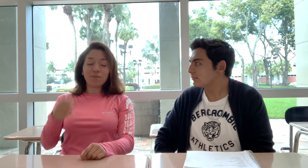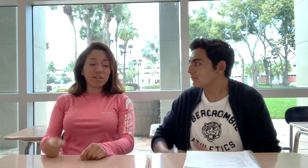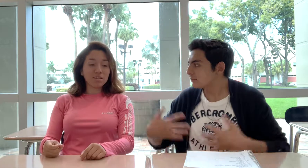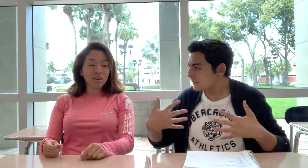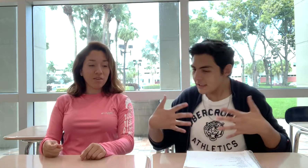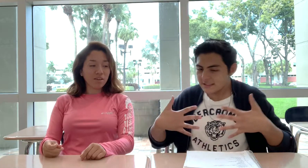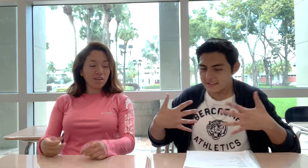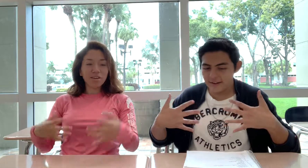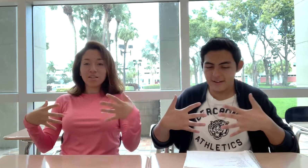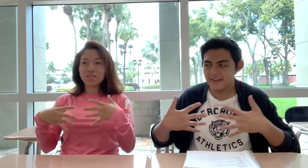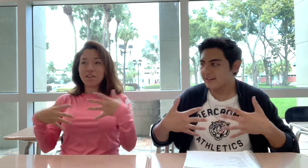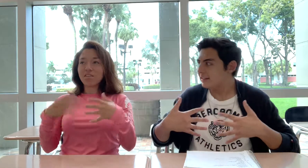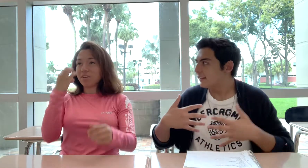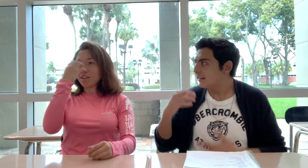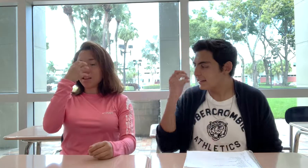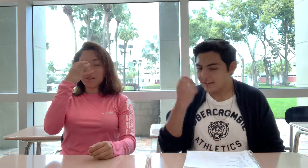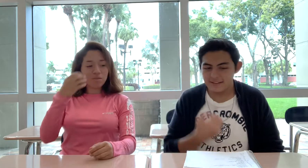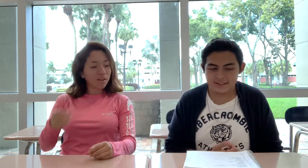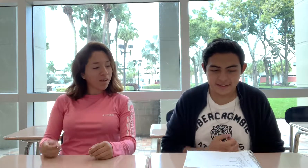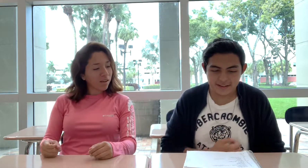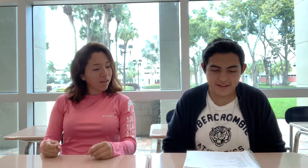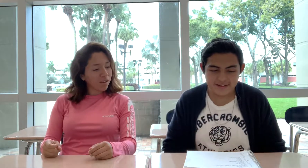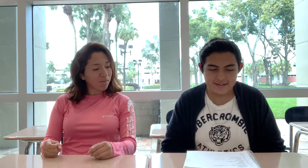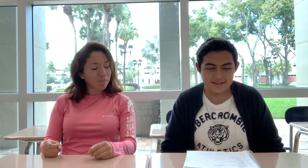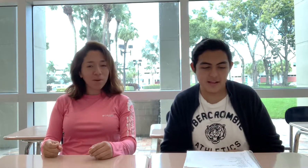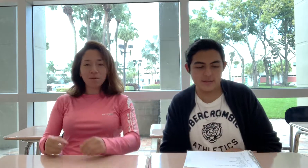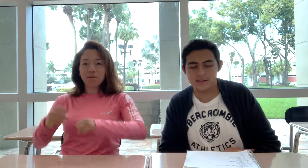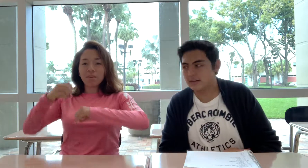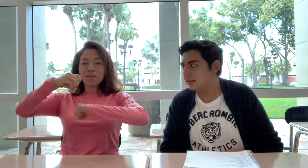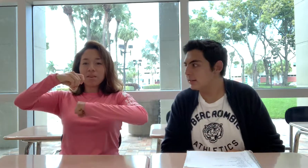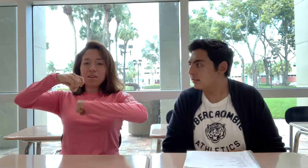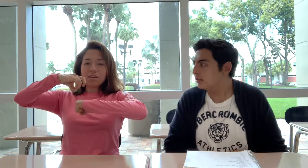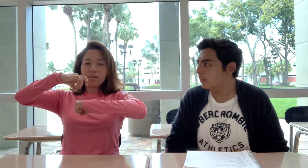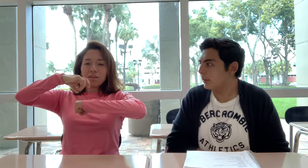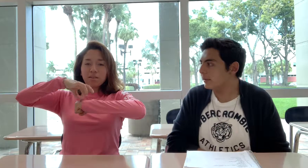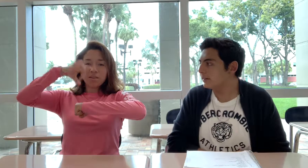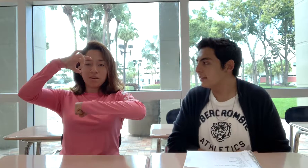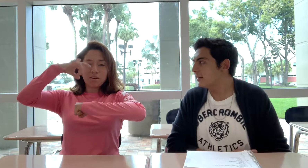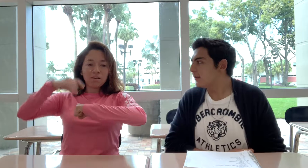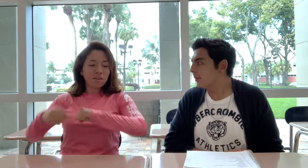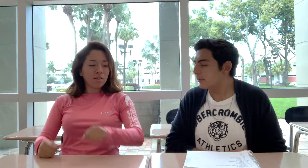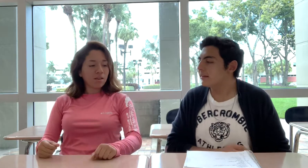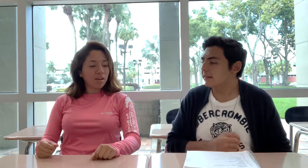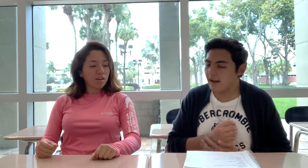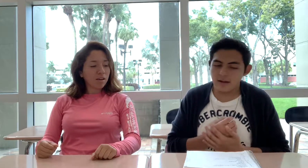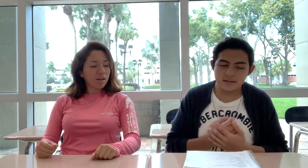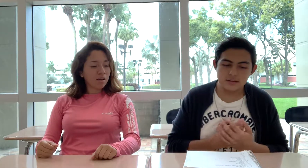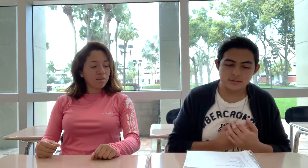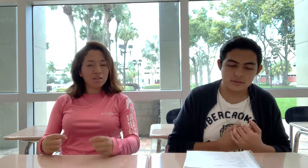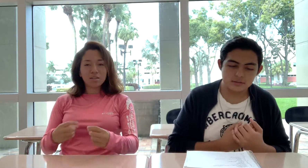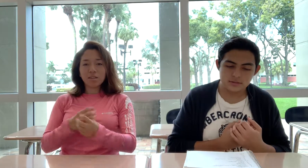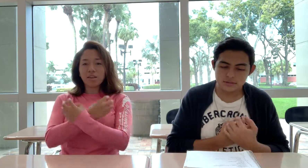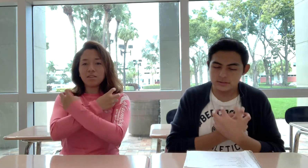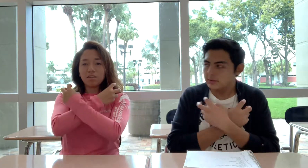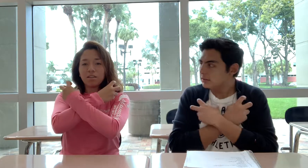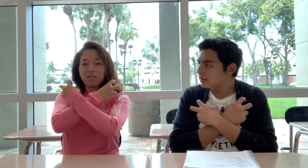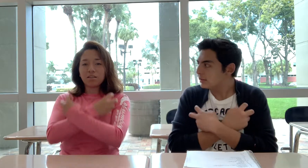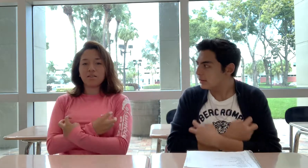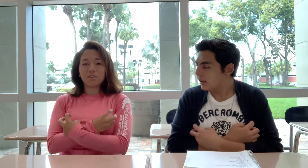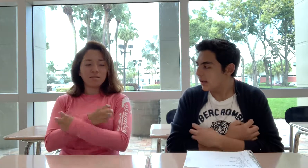forgot scary. Scary. Scary clown. And then skeleton. Pumpkin. Pumpkin. Pumpkin. That. Skeleton. Yes.